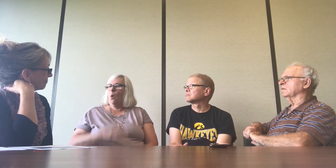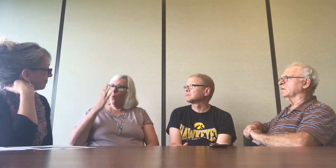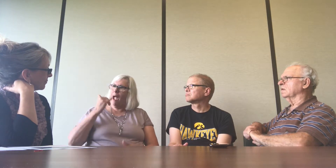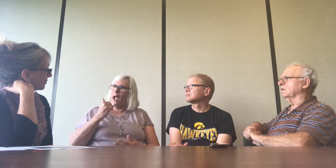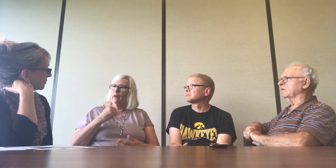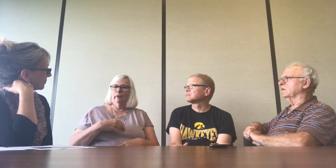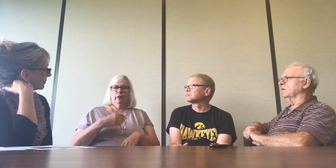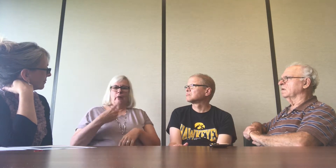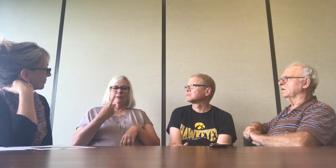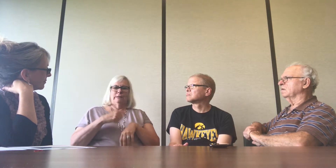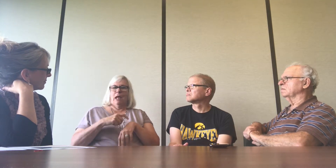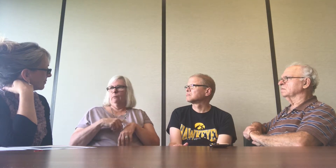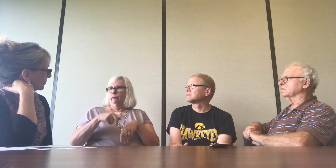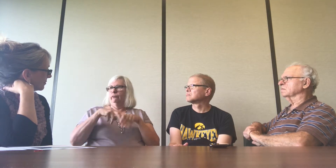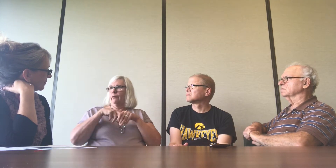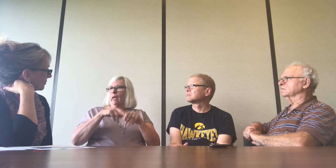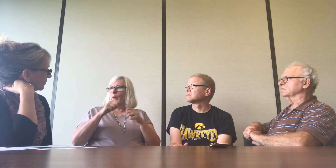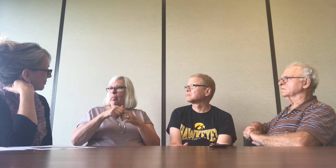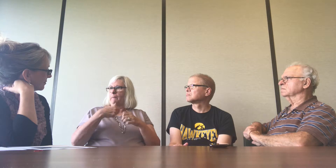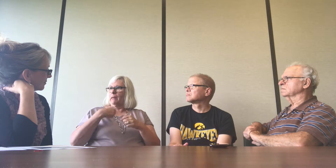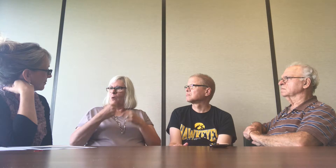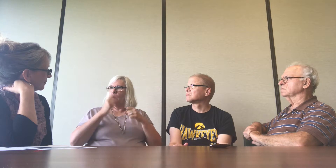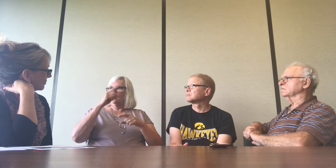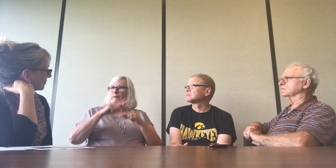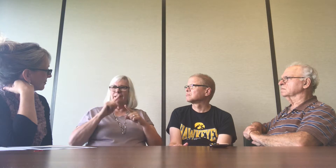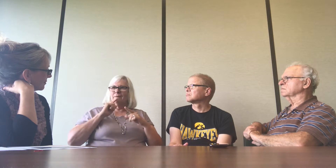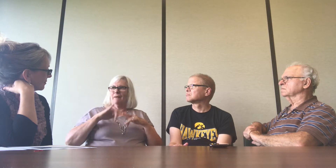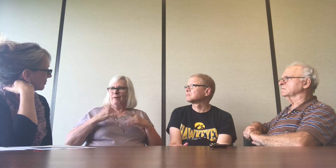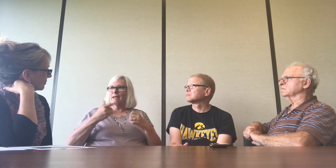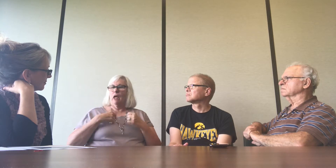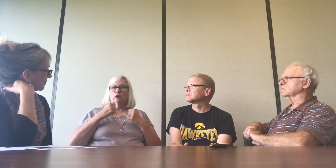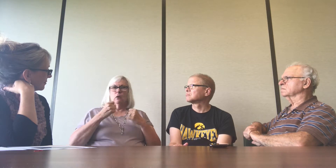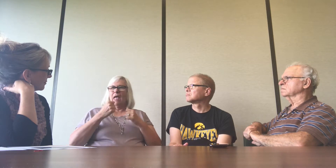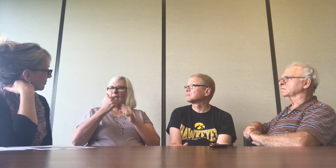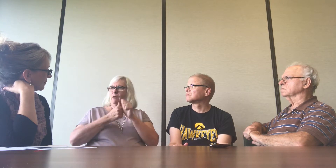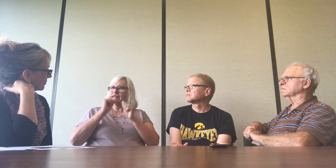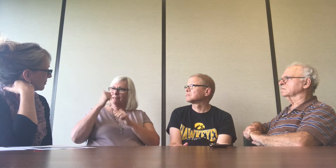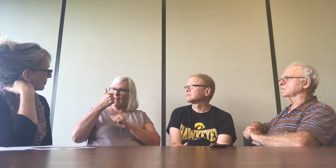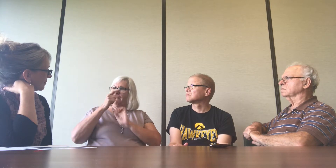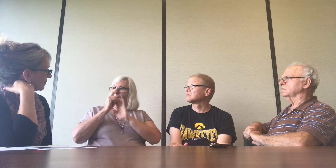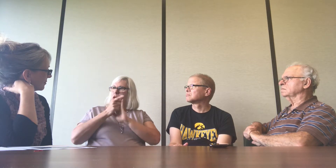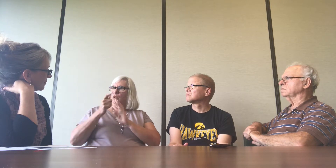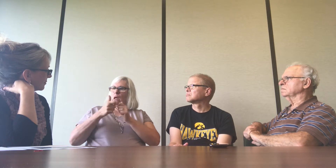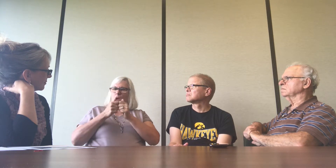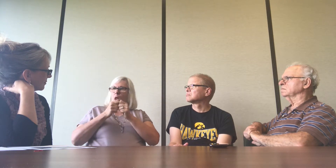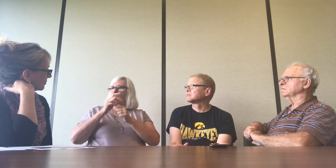I'm not sure. I'm sure the CODA, their child would tell them not to call you.